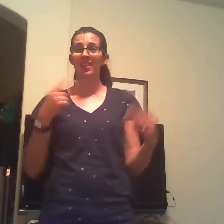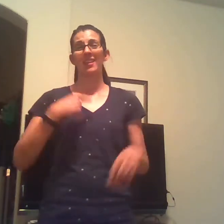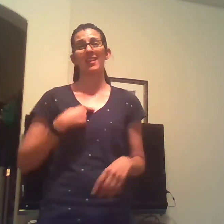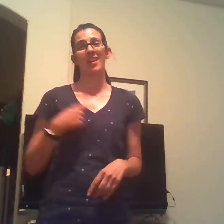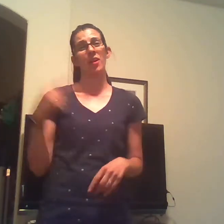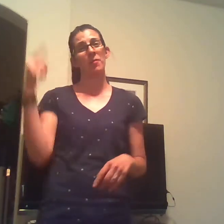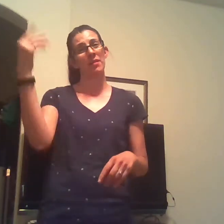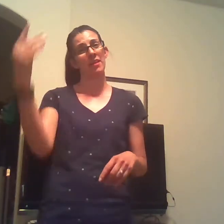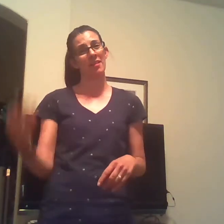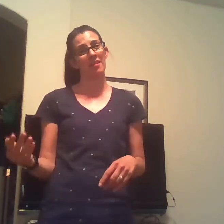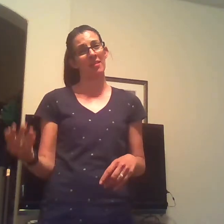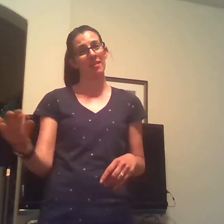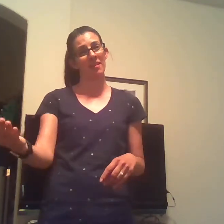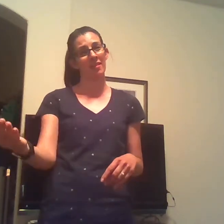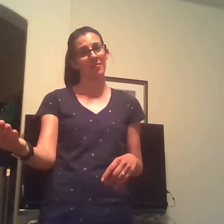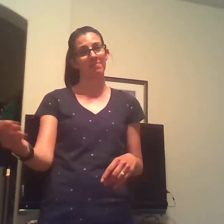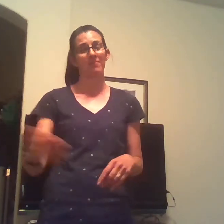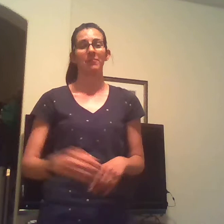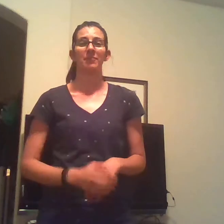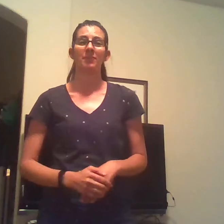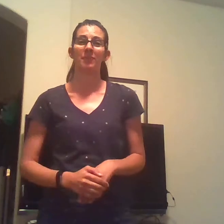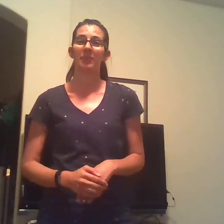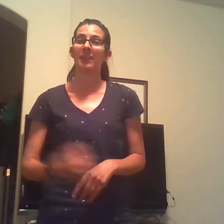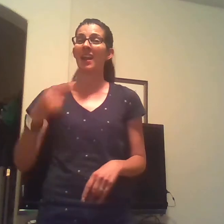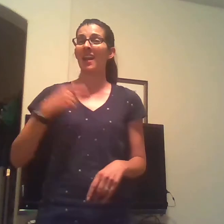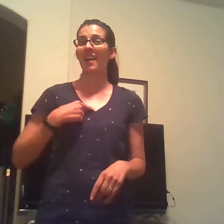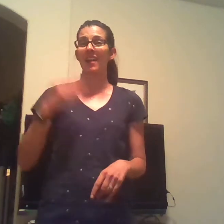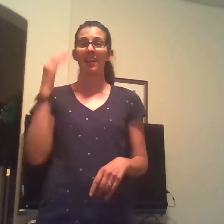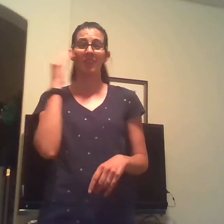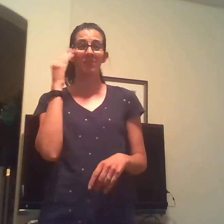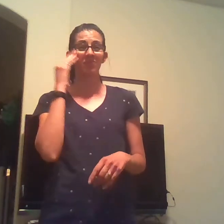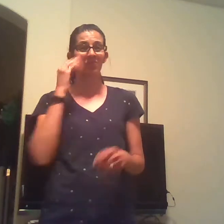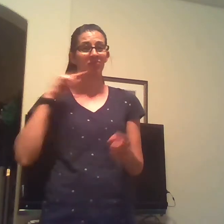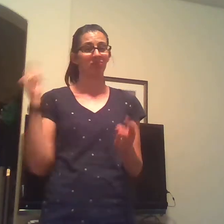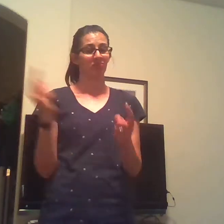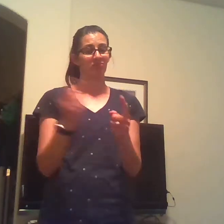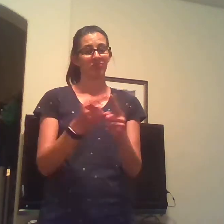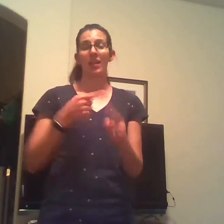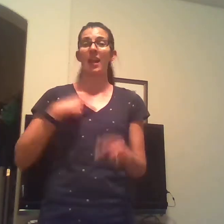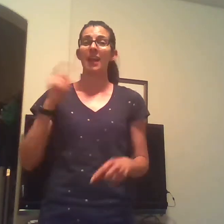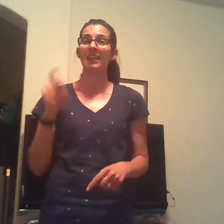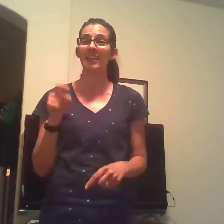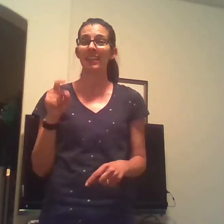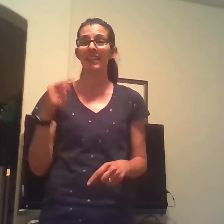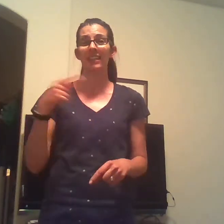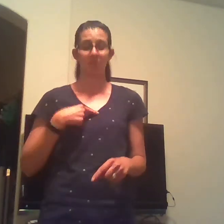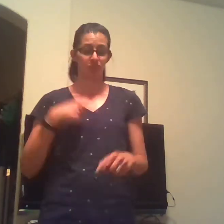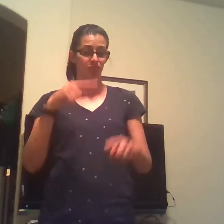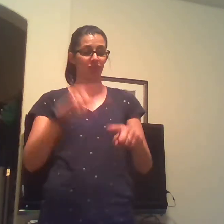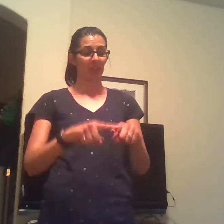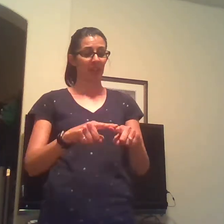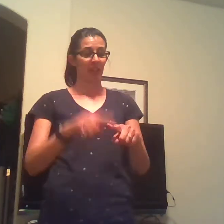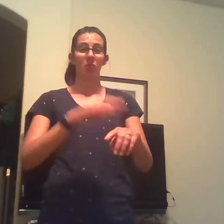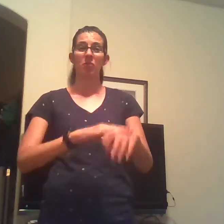I'll be there. And I know when I need it, I can count on